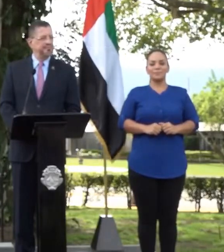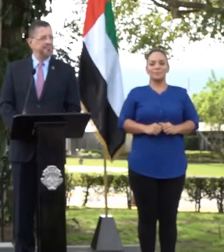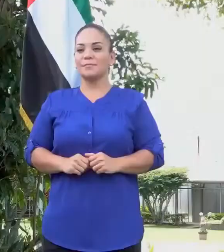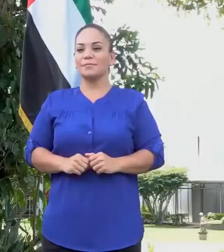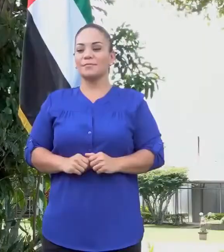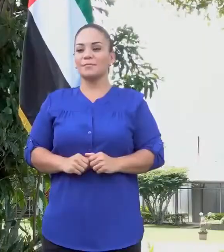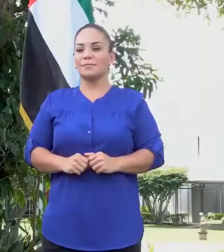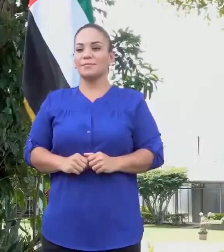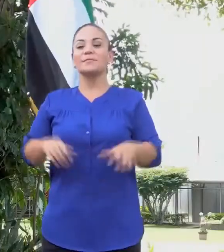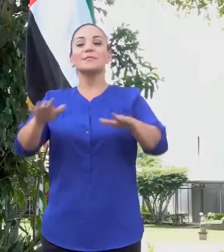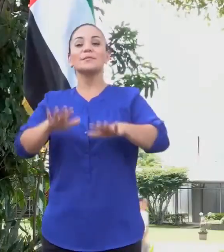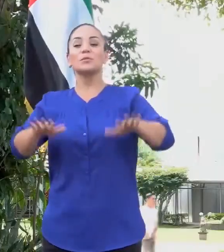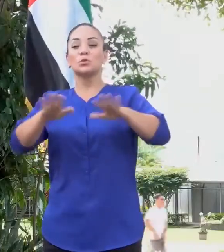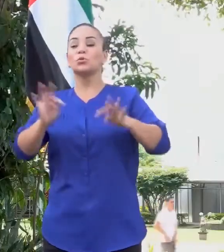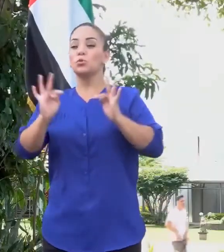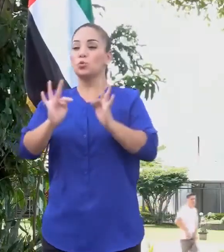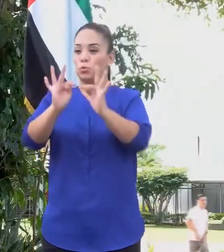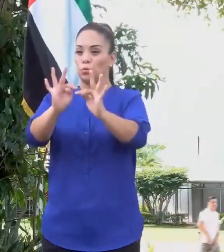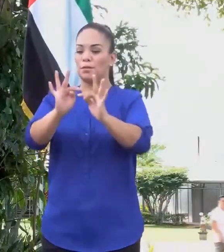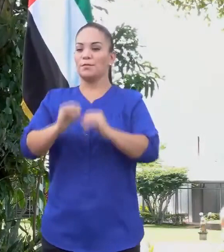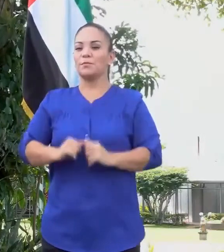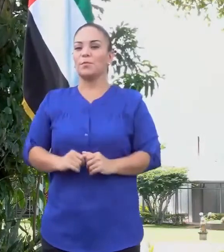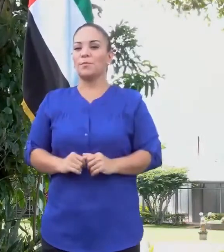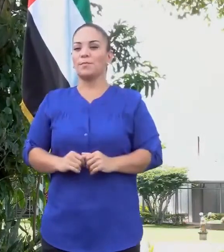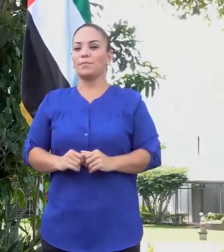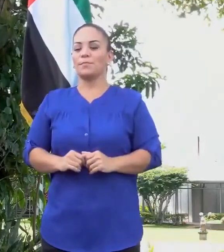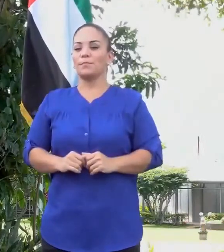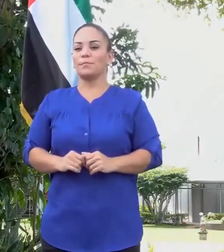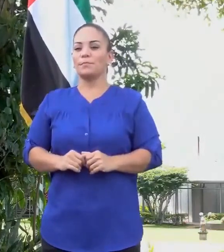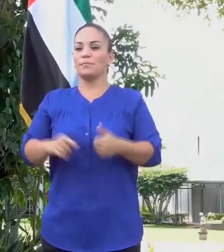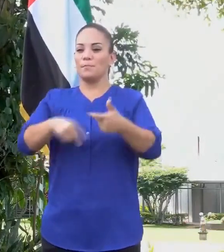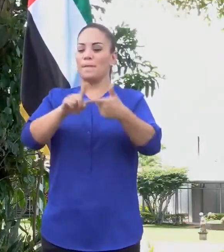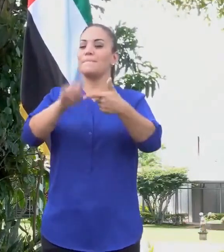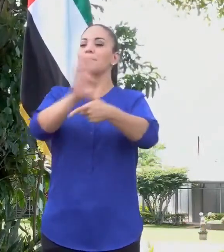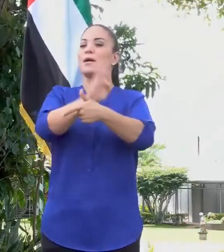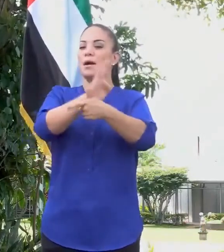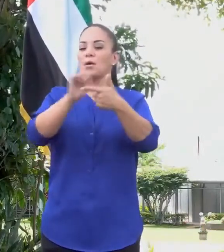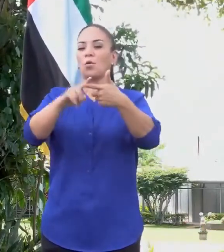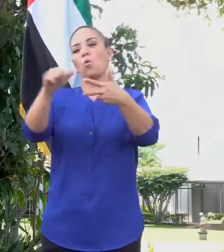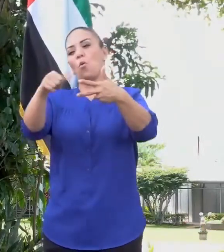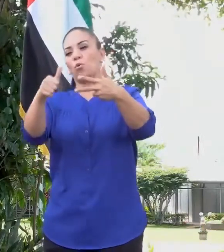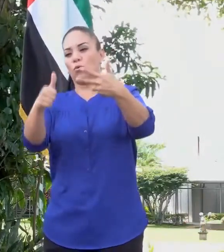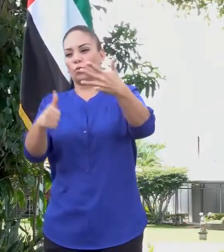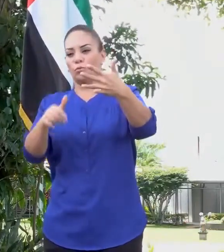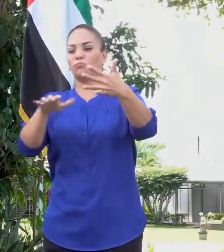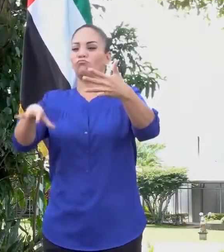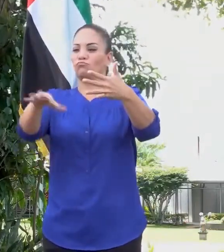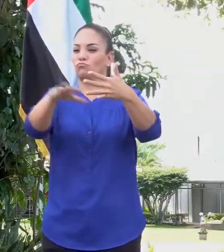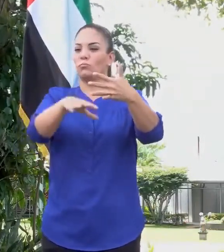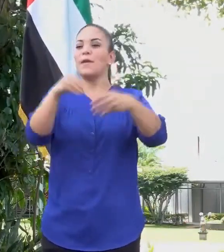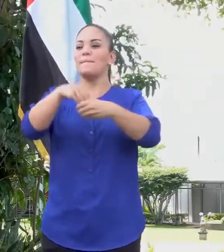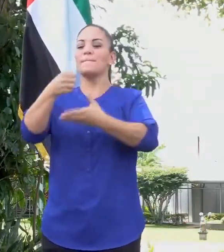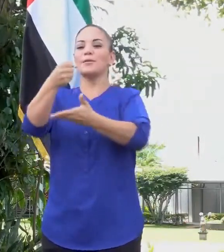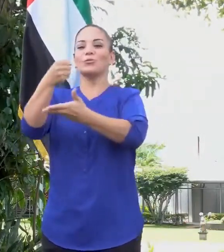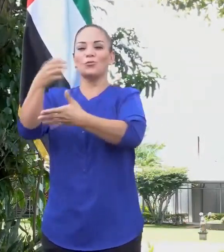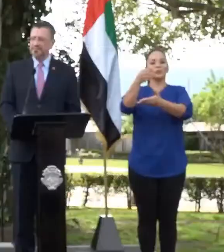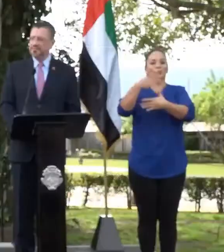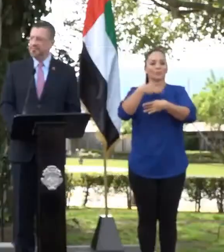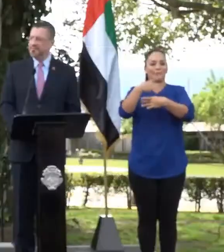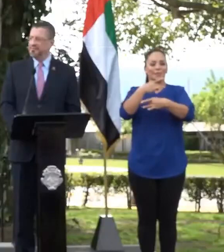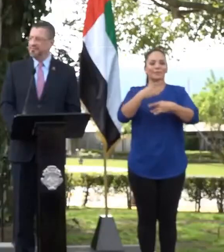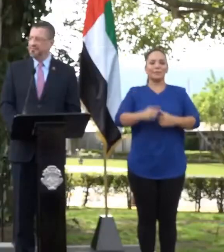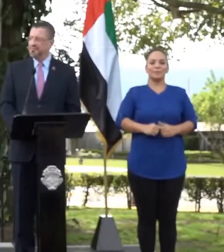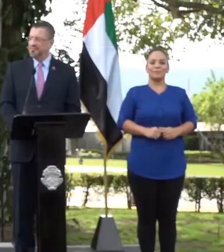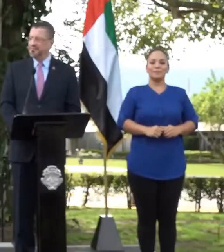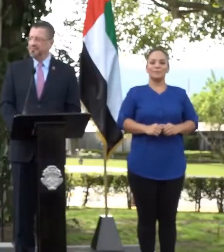in. El sector de turismo, sector bancario y otros sectores de inversión son los que más nos interesan.